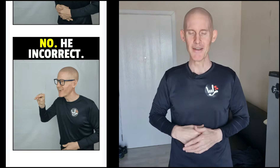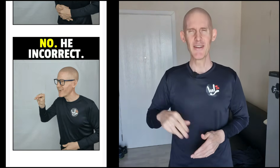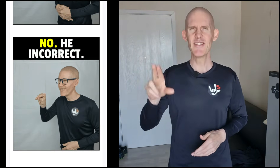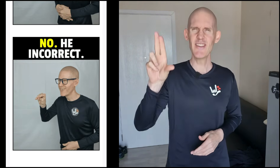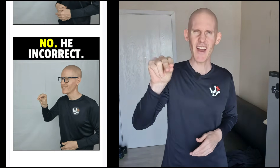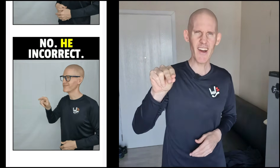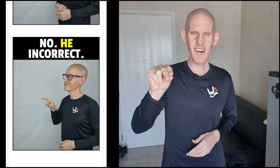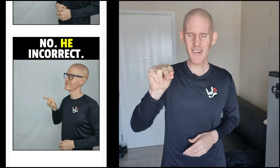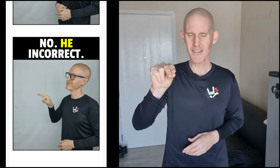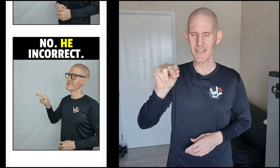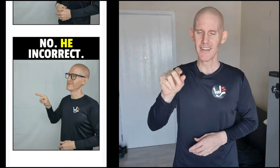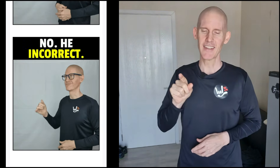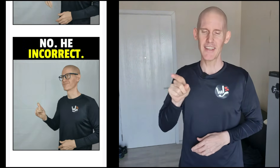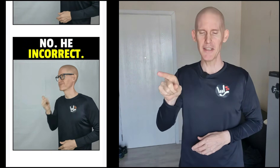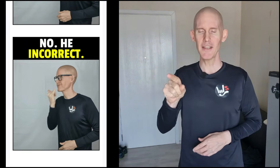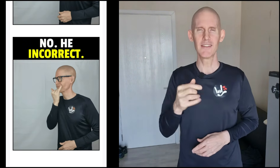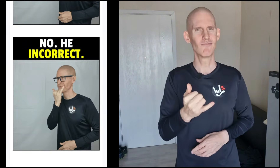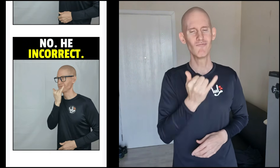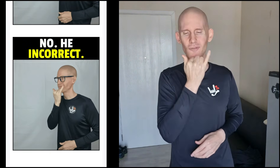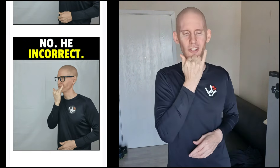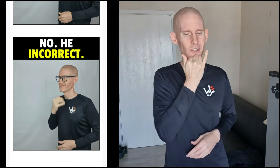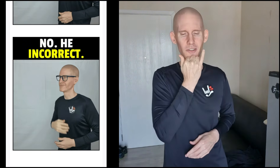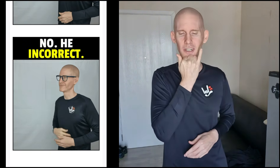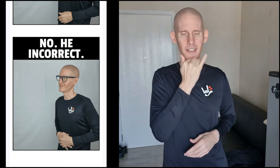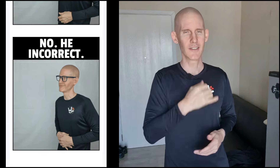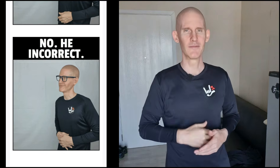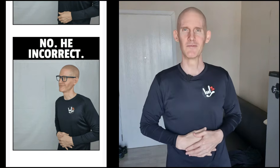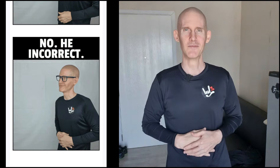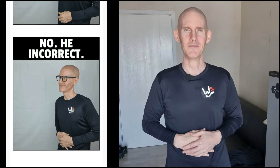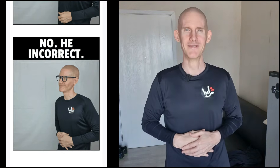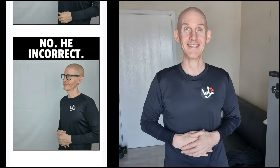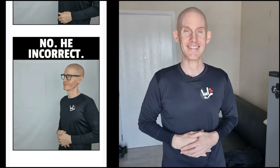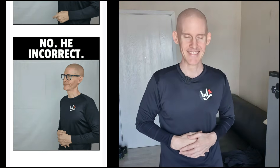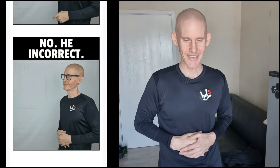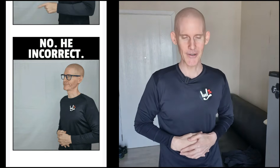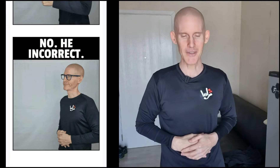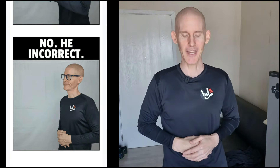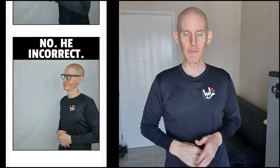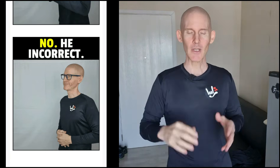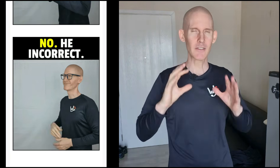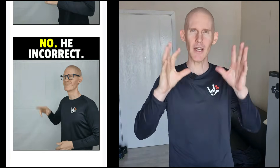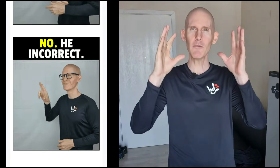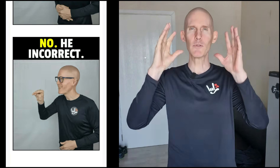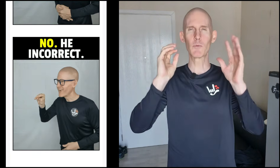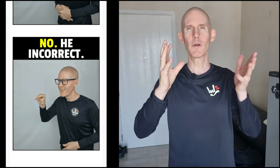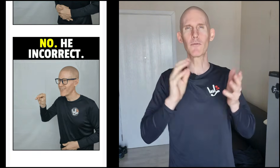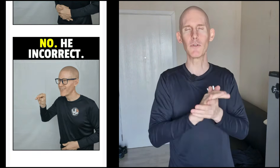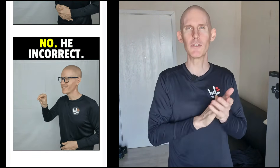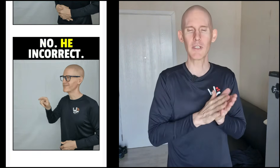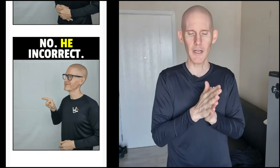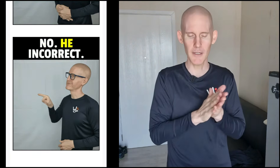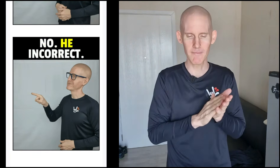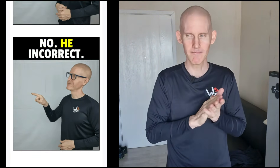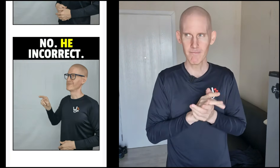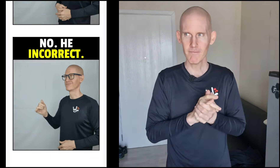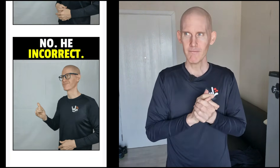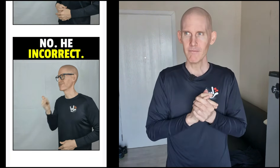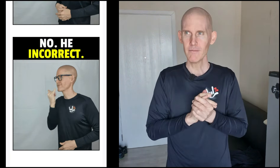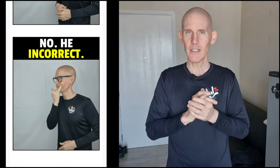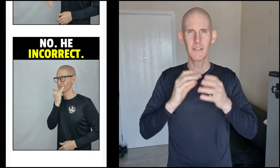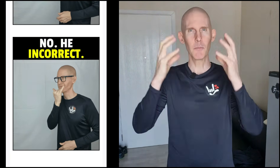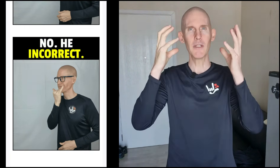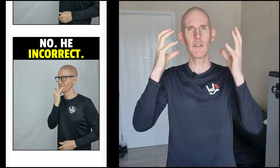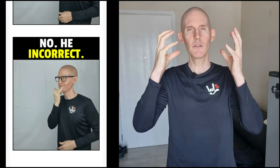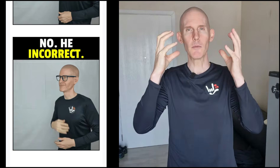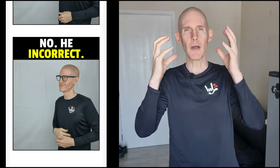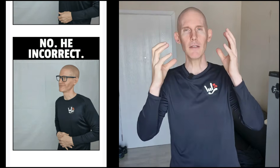Again, no, he incorrect. Okay, side view is wonderful. It just kind of,